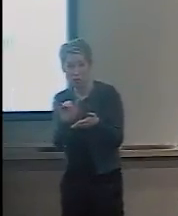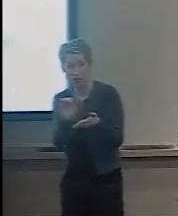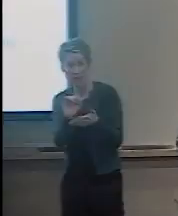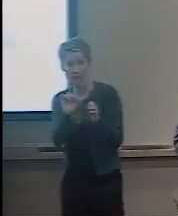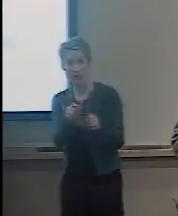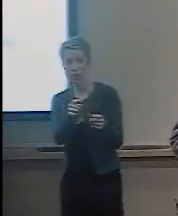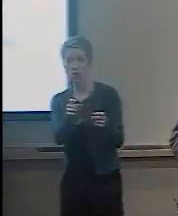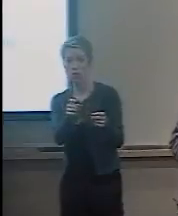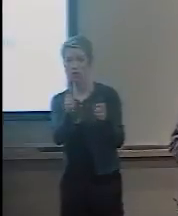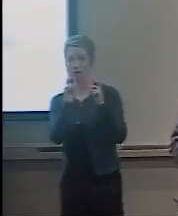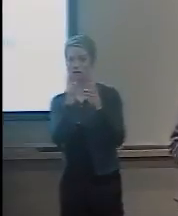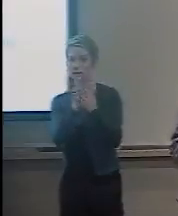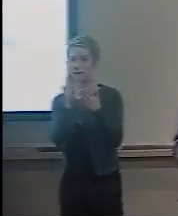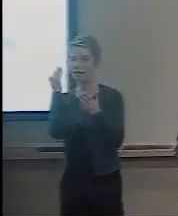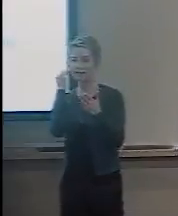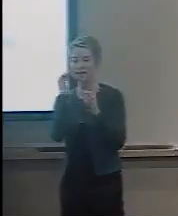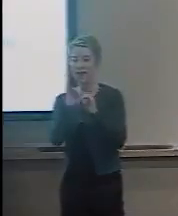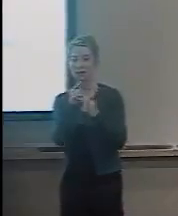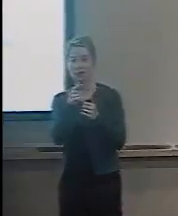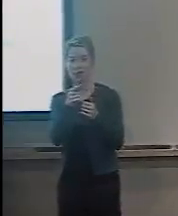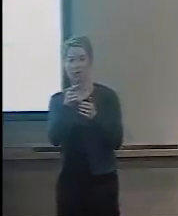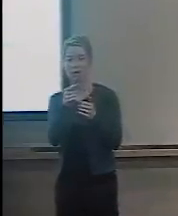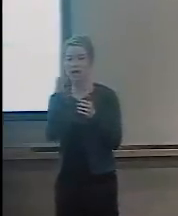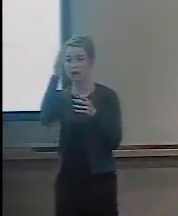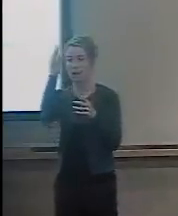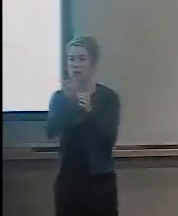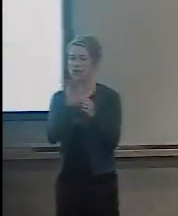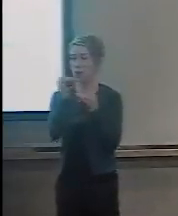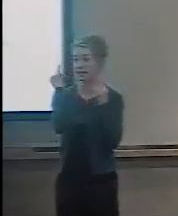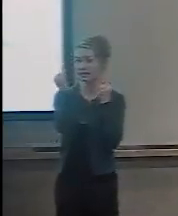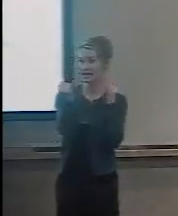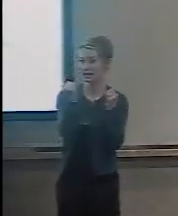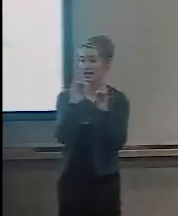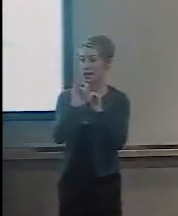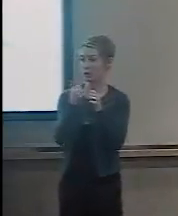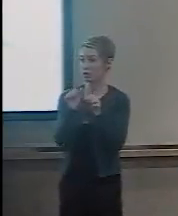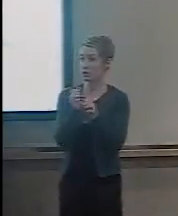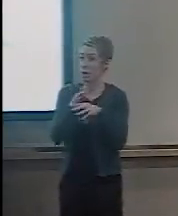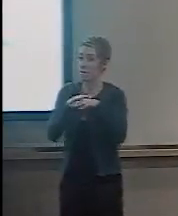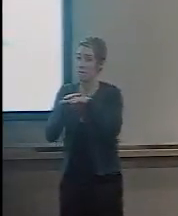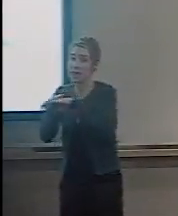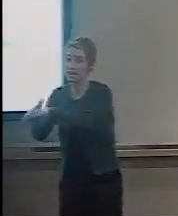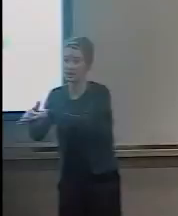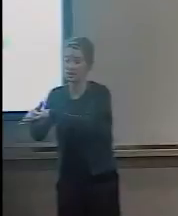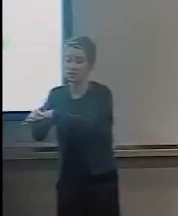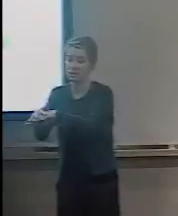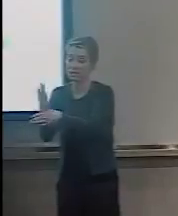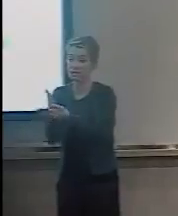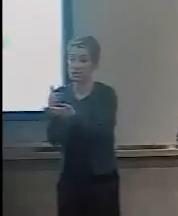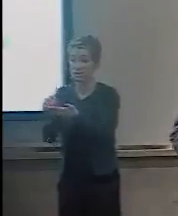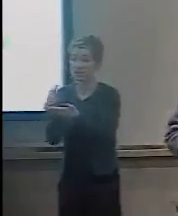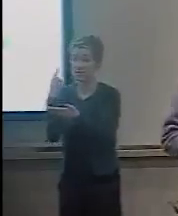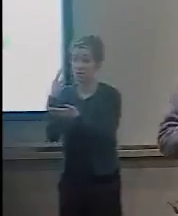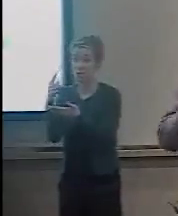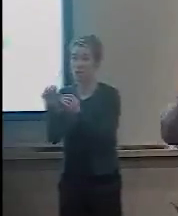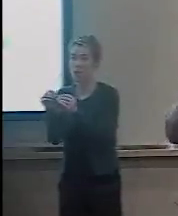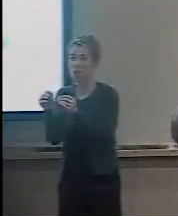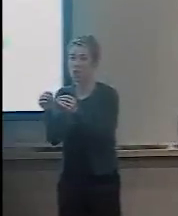formulate your ideas and the direction and how we can help mainstream some of this to get more traction and more attention.